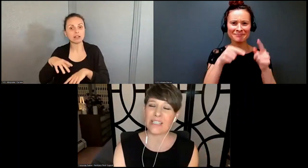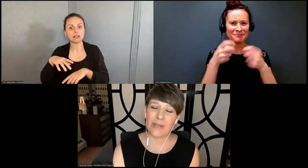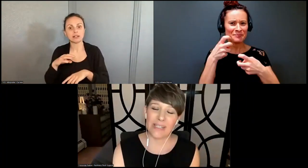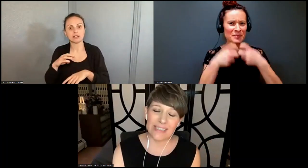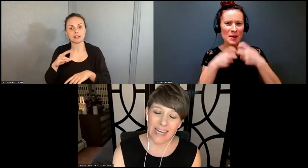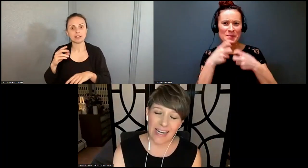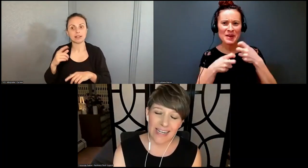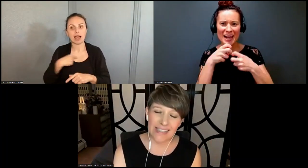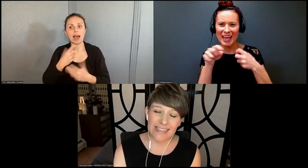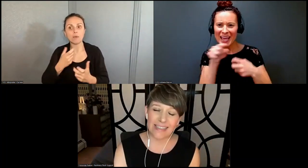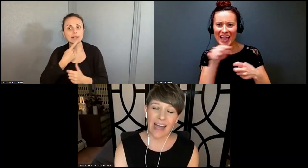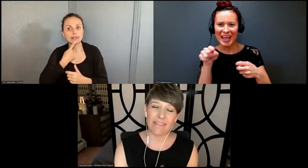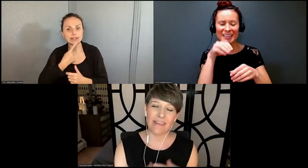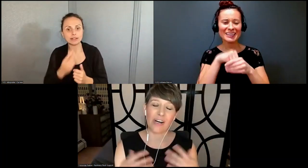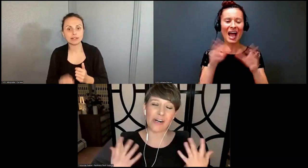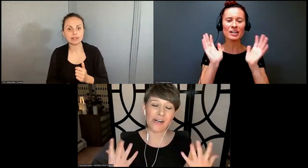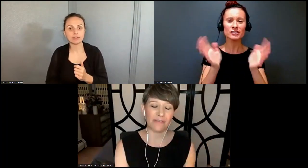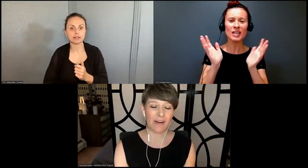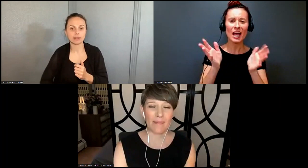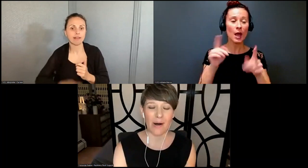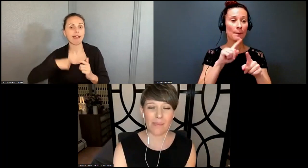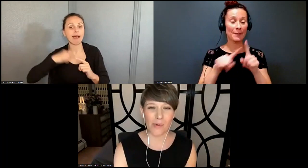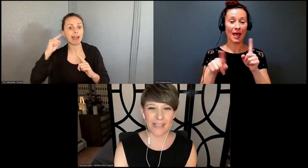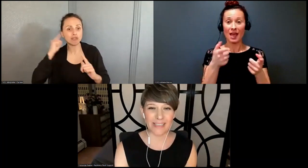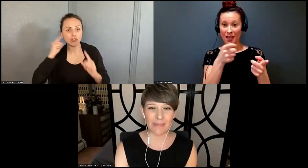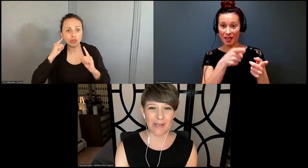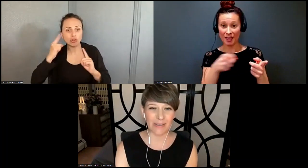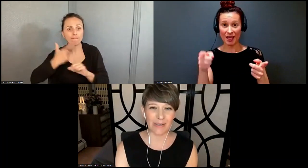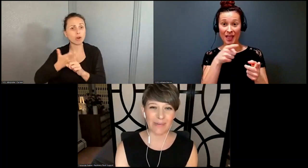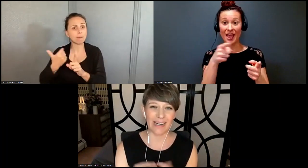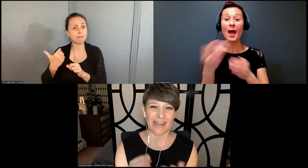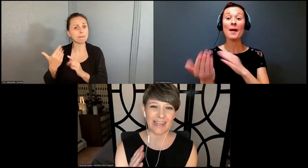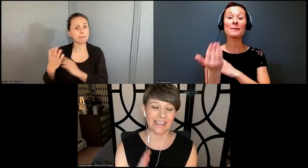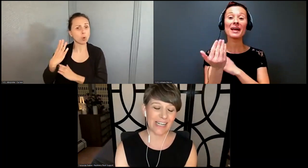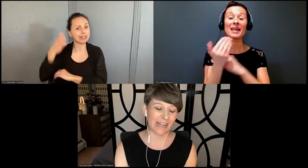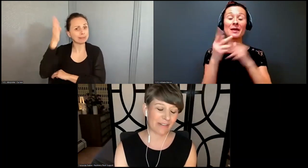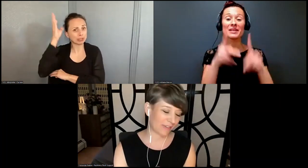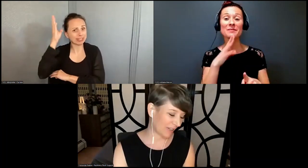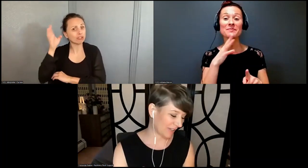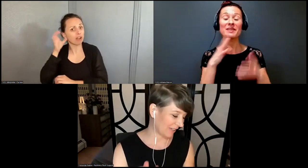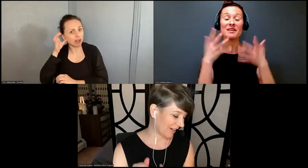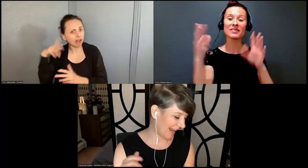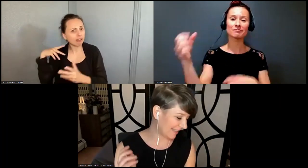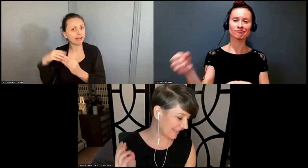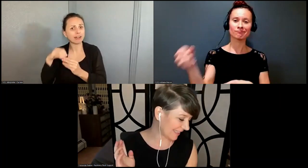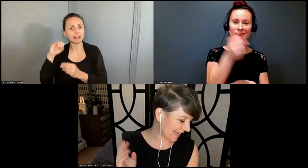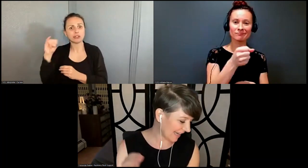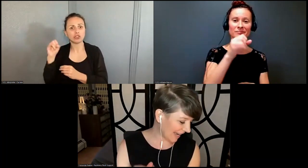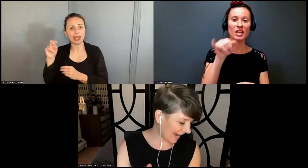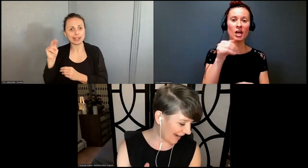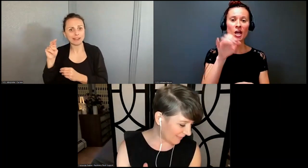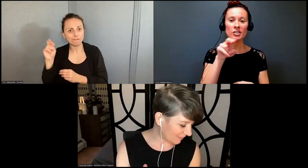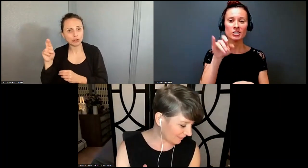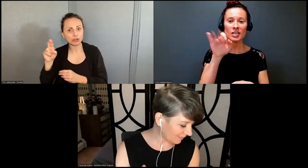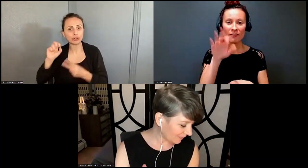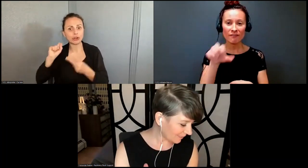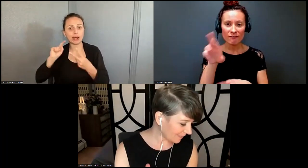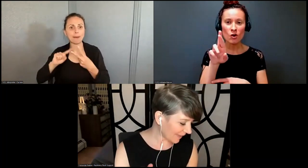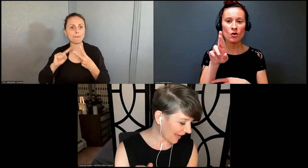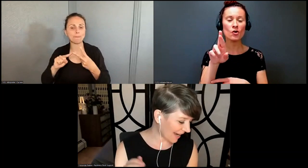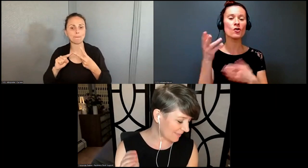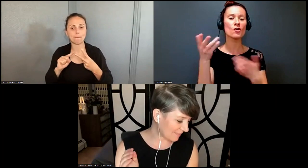what I just want to say is, having heard from our morning speakers already, Jennifer and